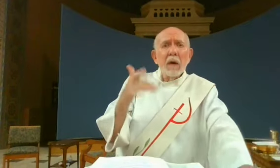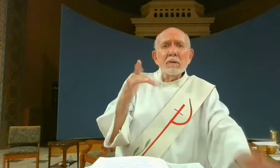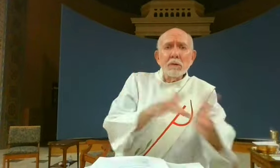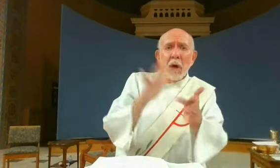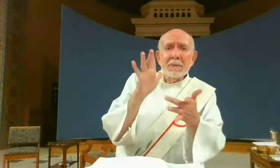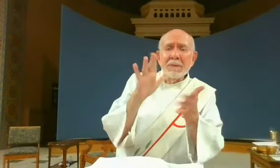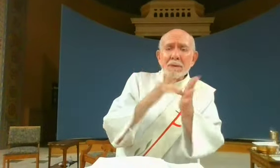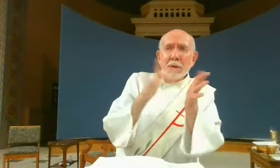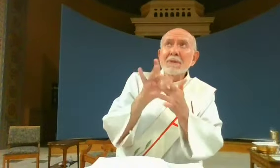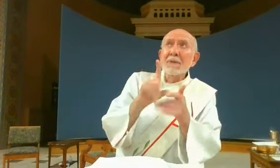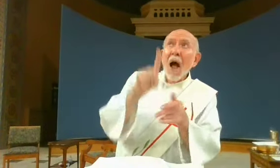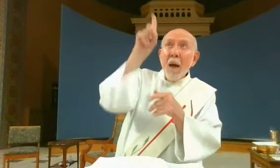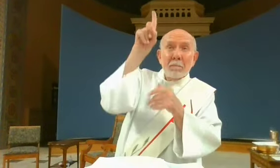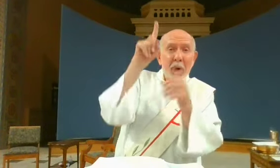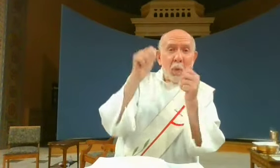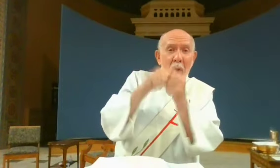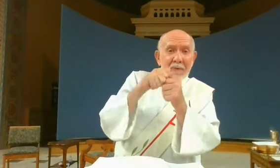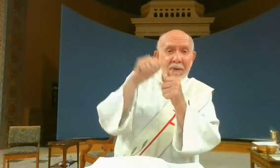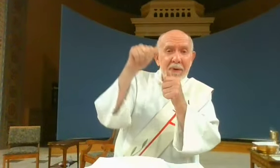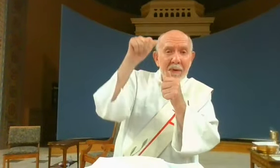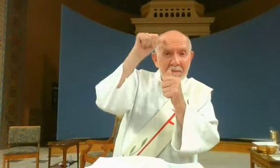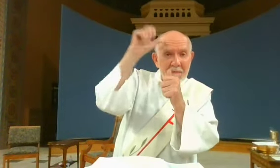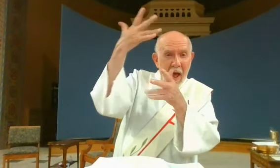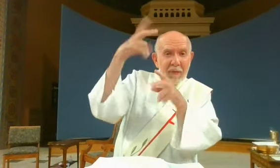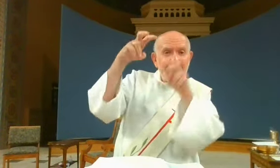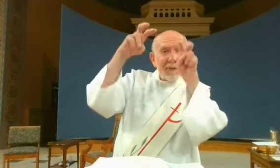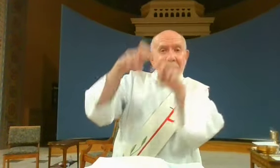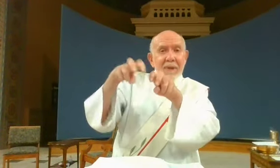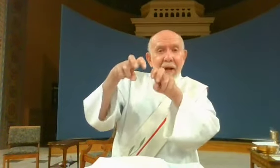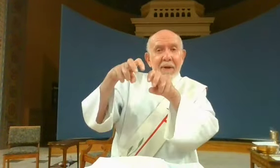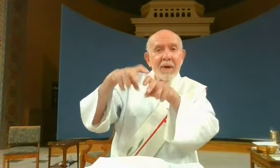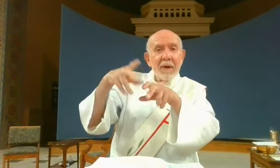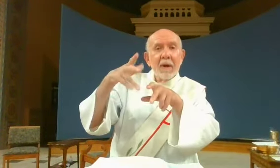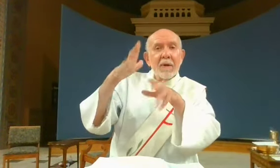And now, Jesus sits with the Father in heaven,